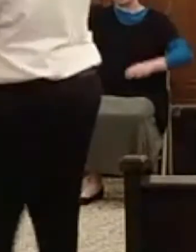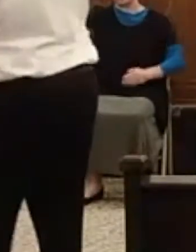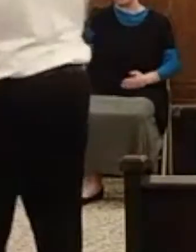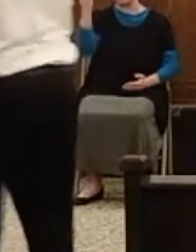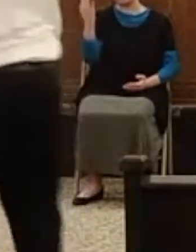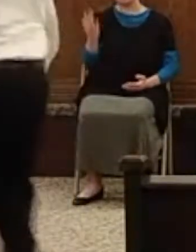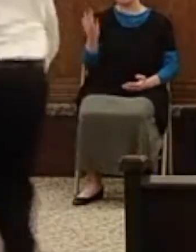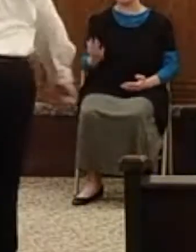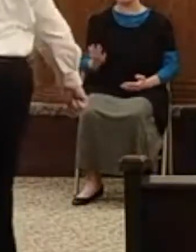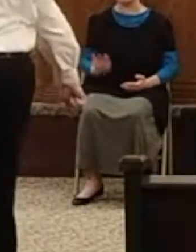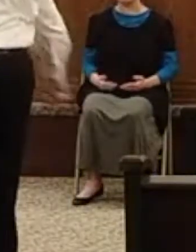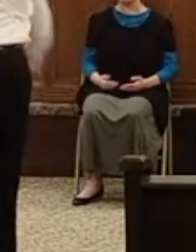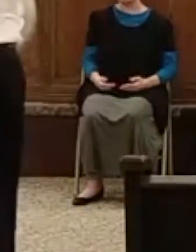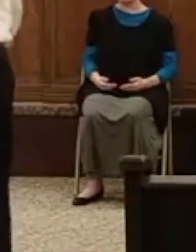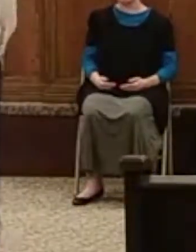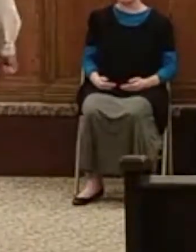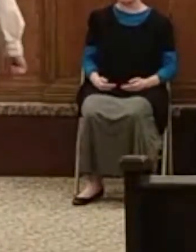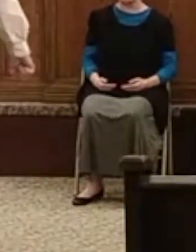amazing grace.